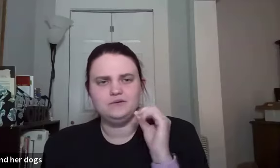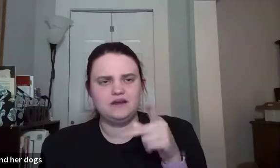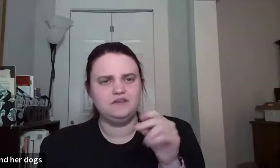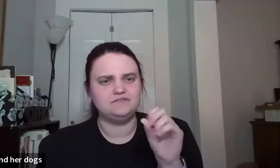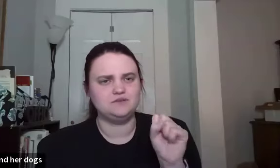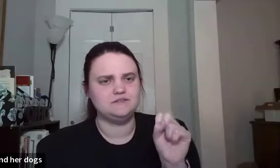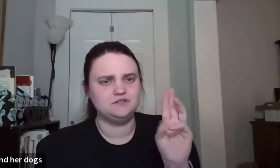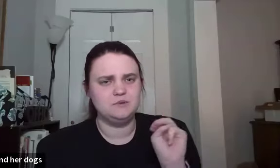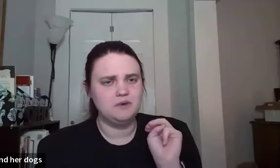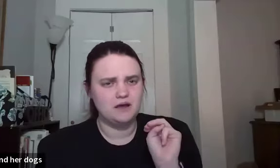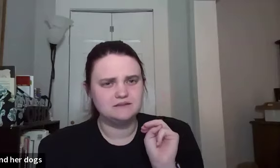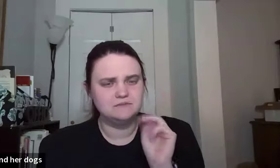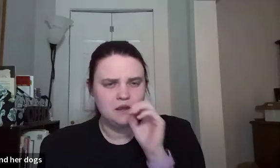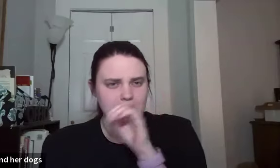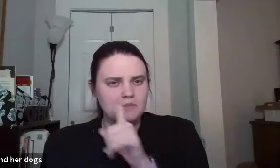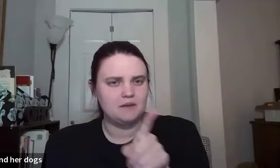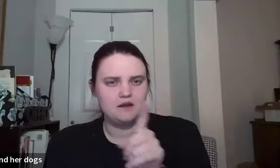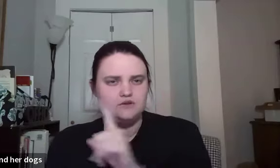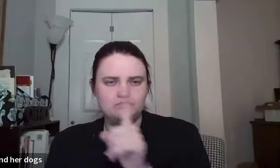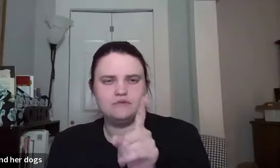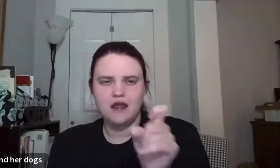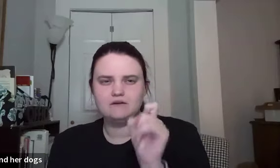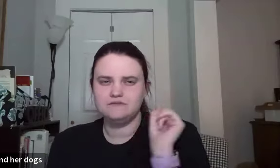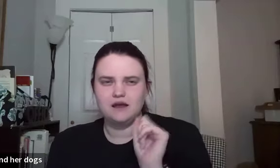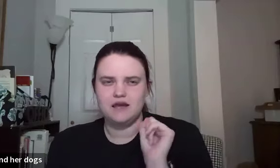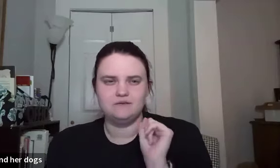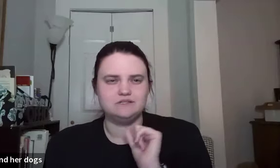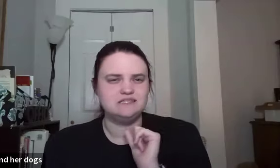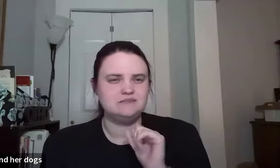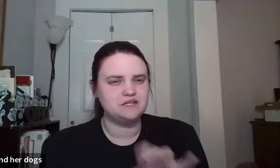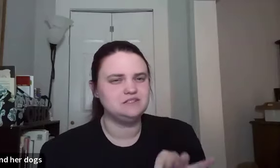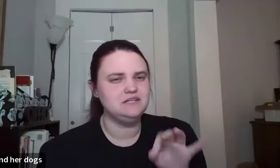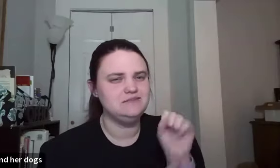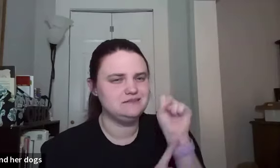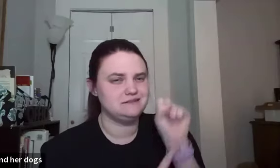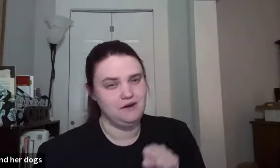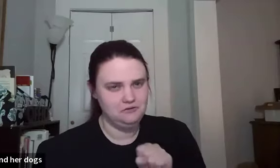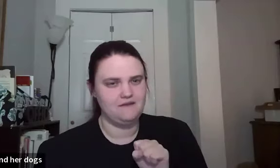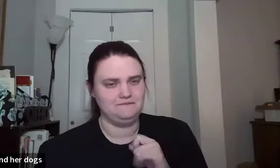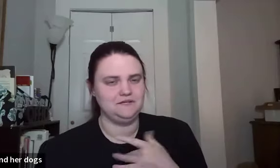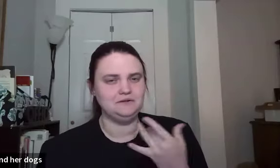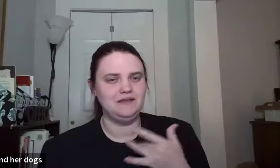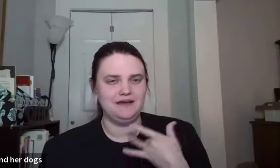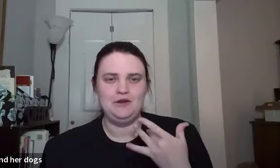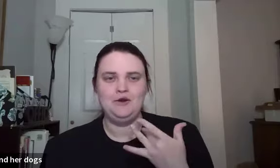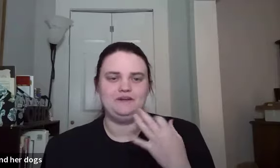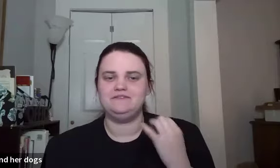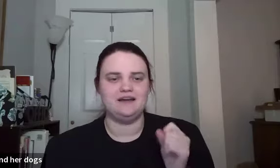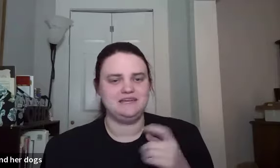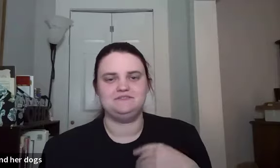I think I've just always fingerspelled possum, but I'm not gonna rule that out of not having one, especially in the South. I feel like we've got to have